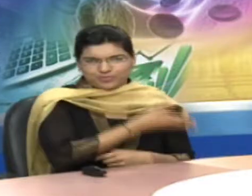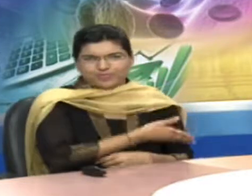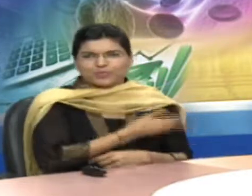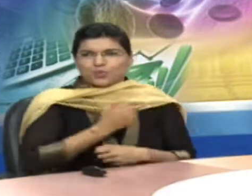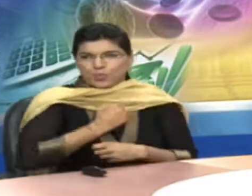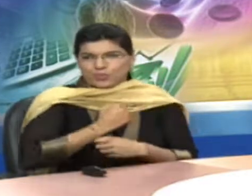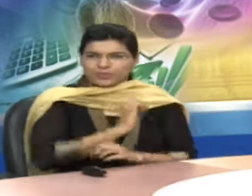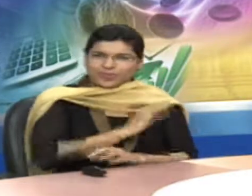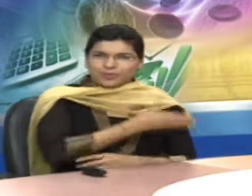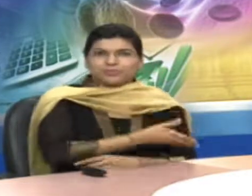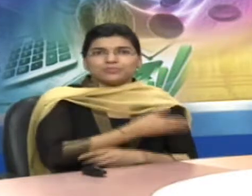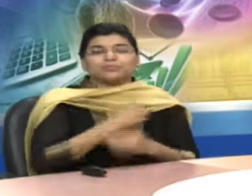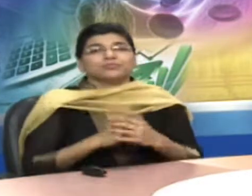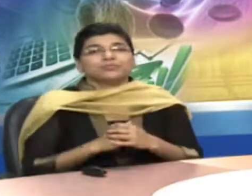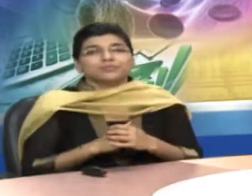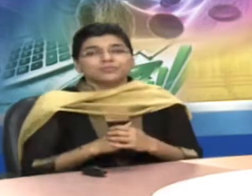Make out just fine."